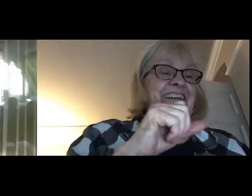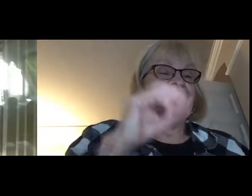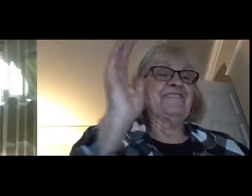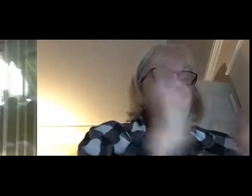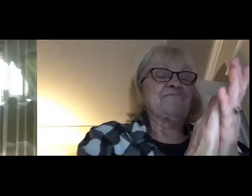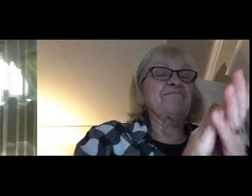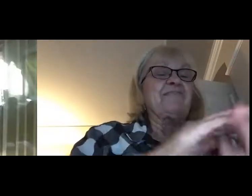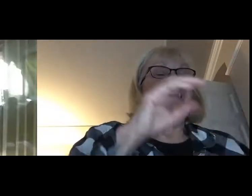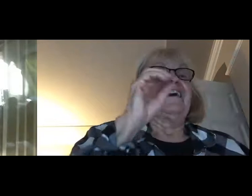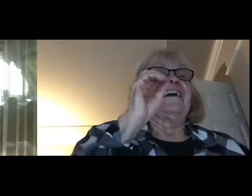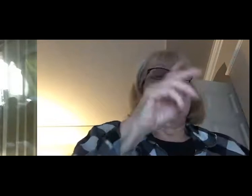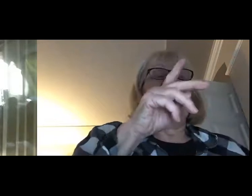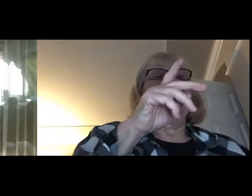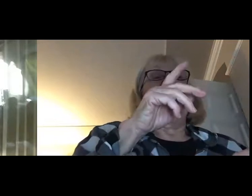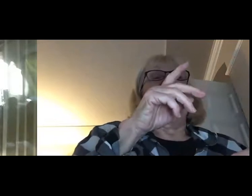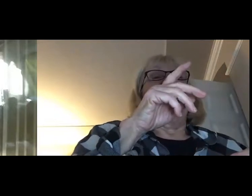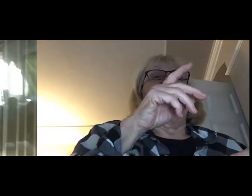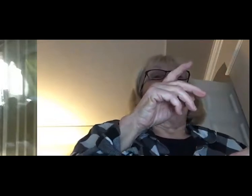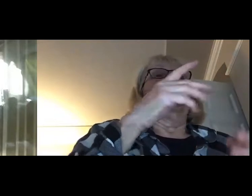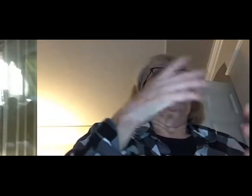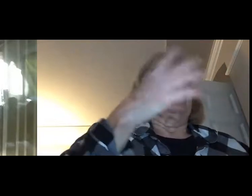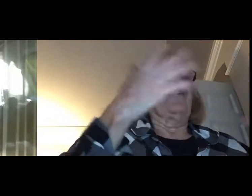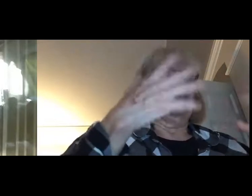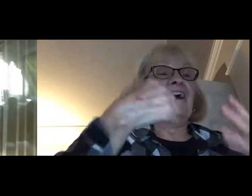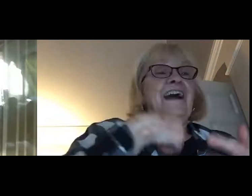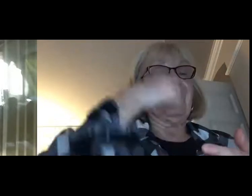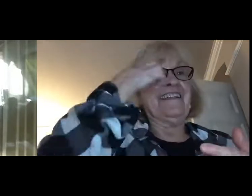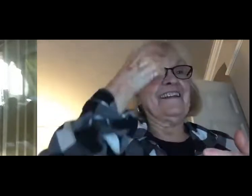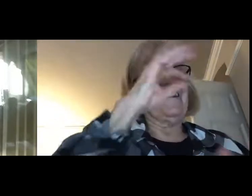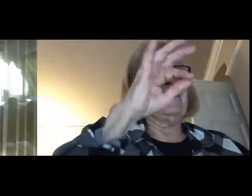Not so good with my age now, remembering.